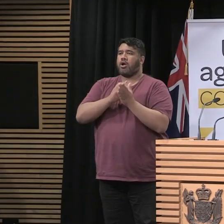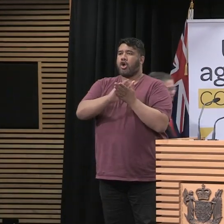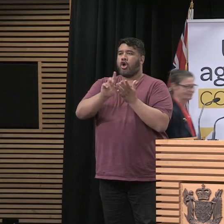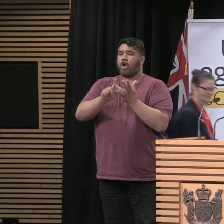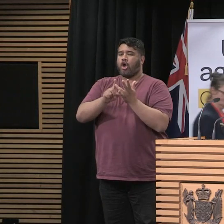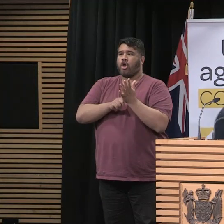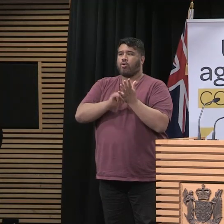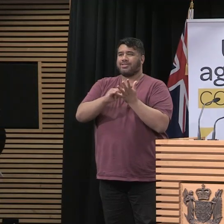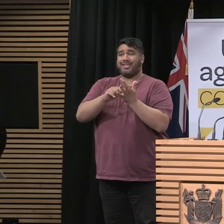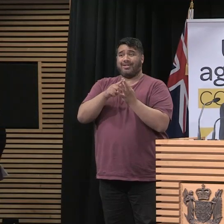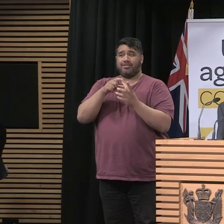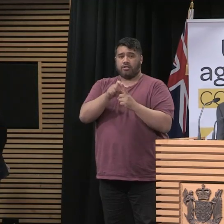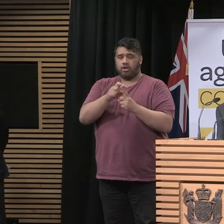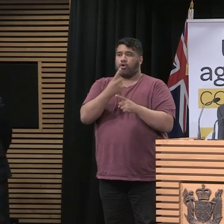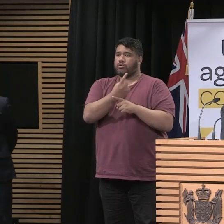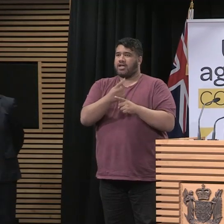the schooling sector. Iona.